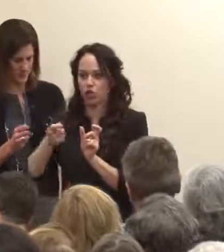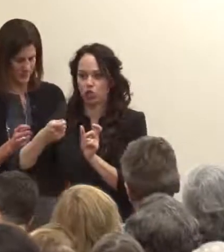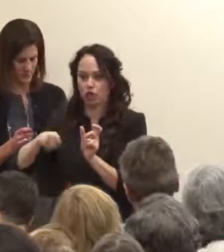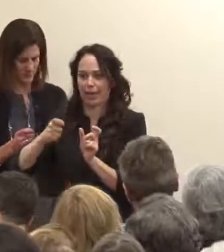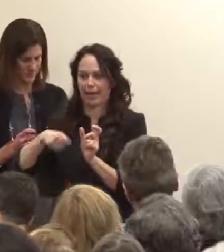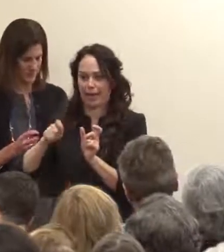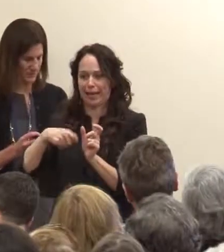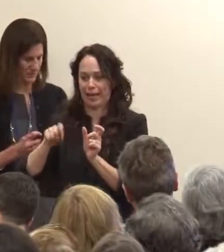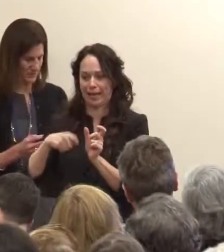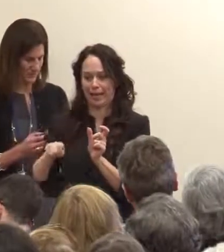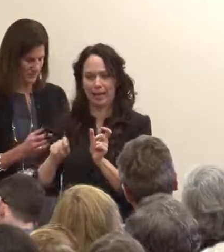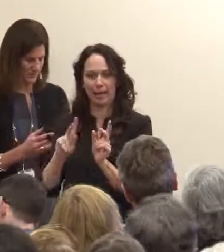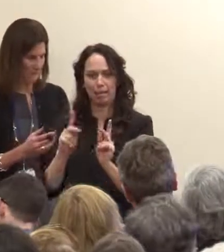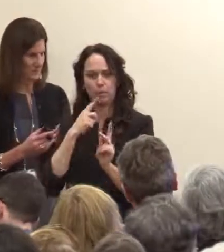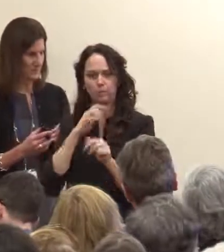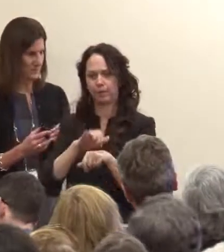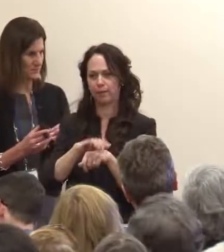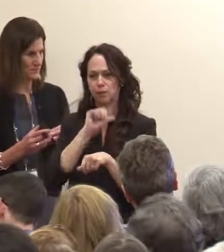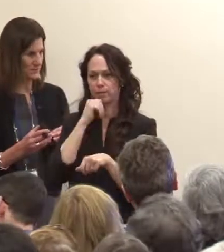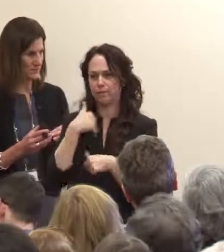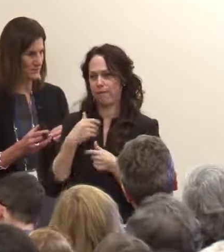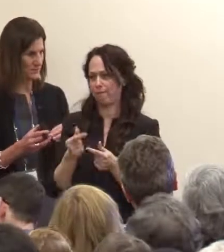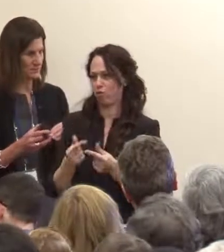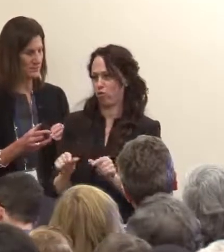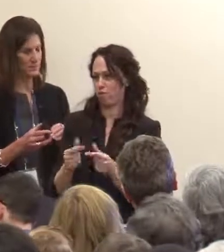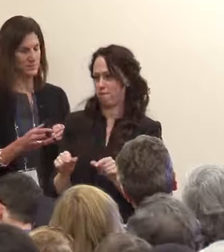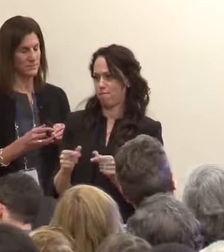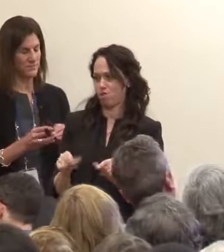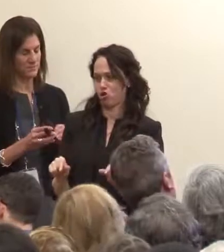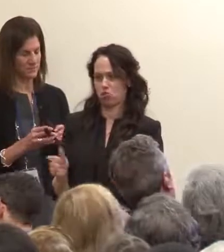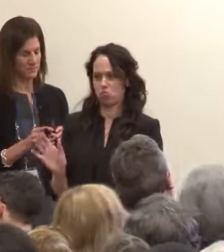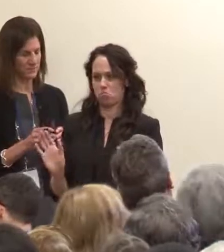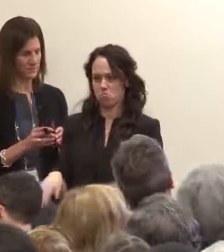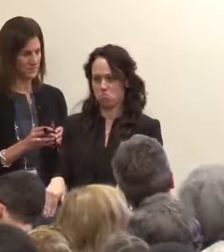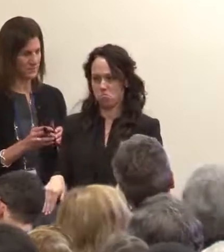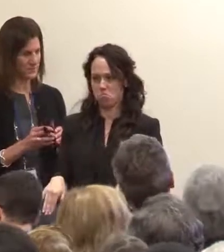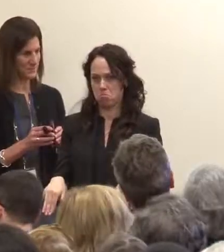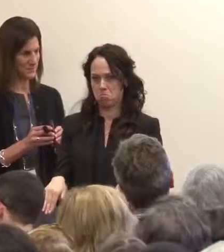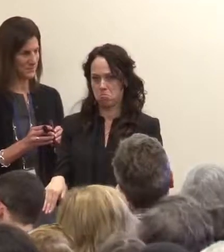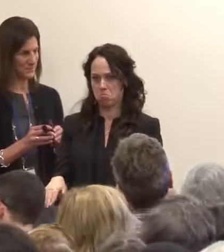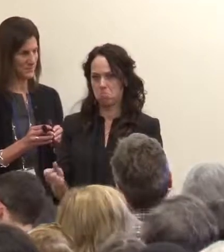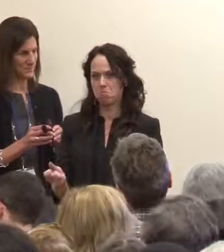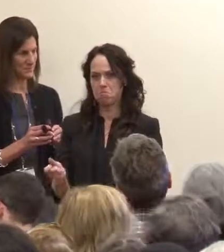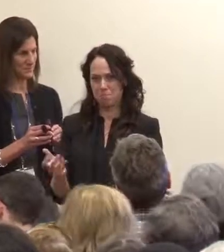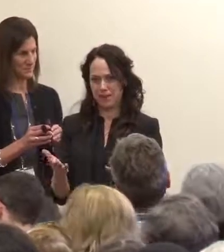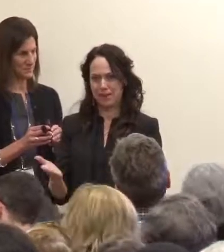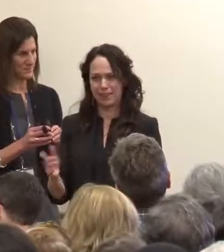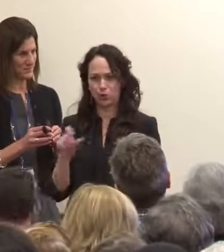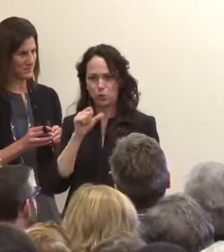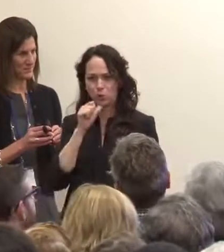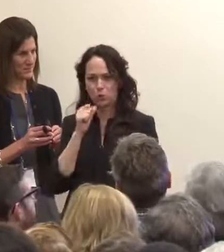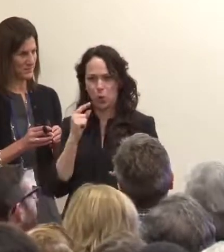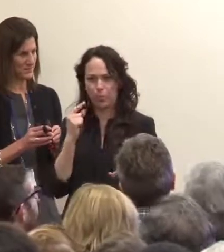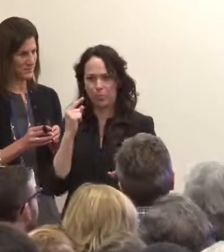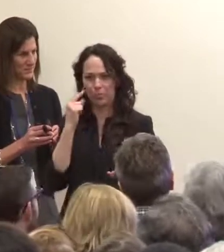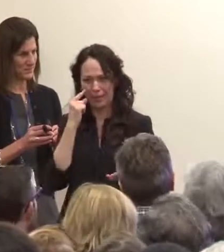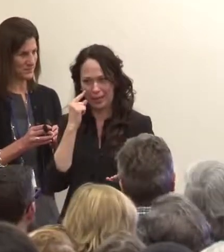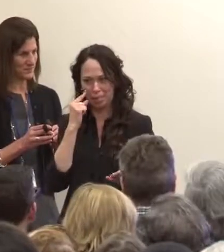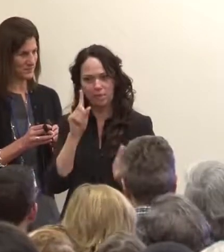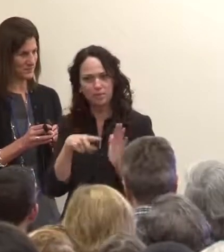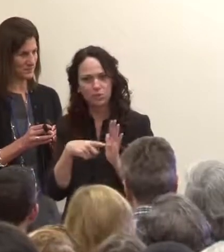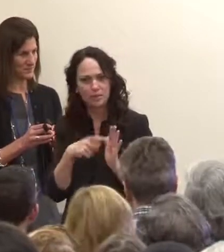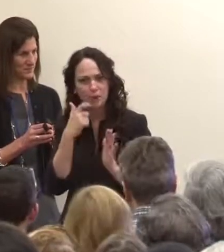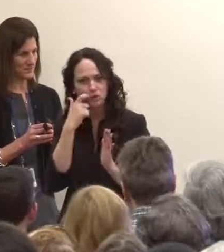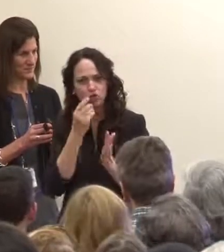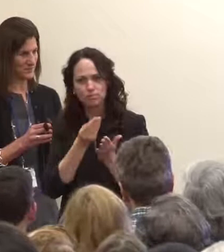inanimate objects? People say, oh, well, English doesn't have any grammar. There are all sorts of things that you don't think about. And so, for example, I just bought